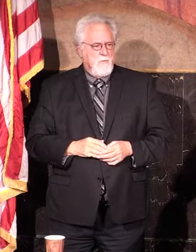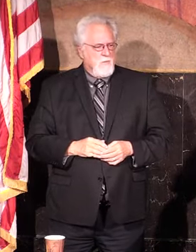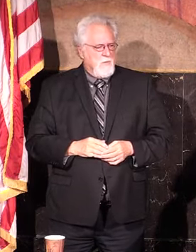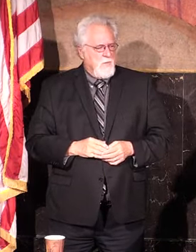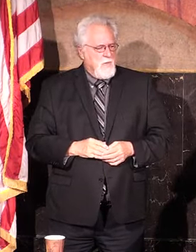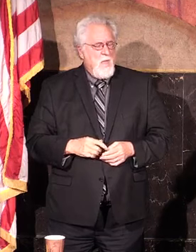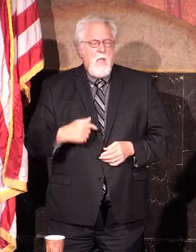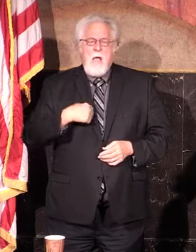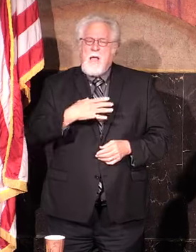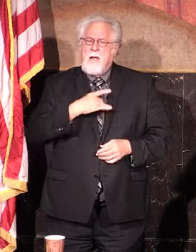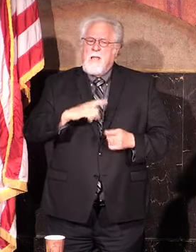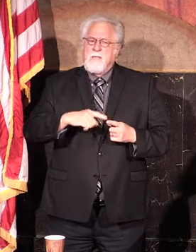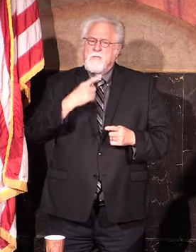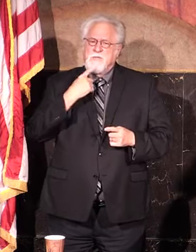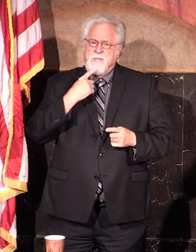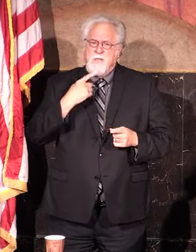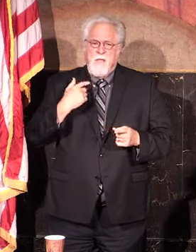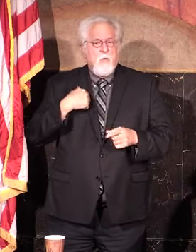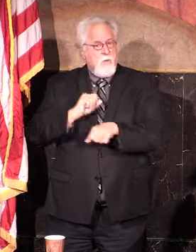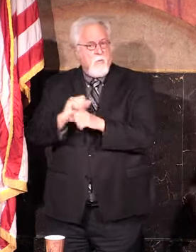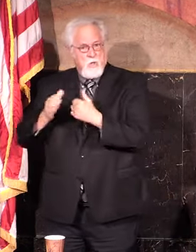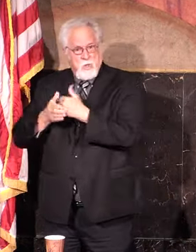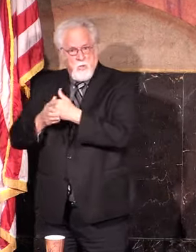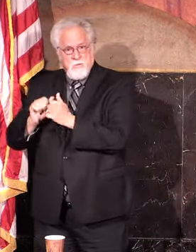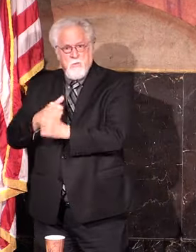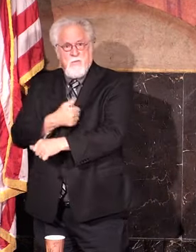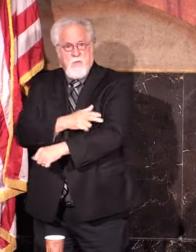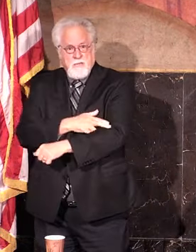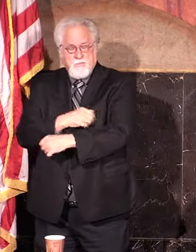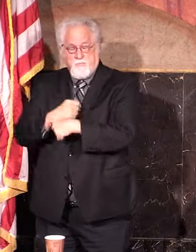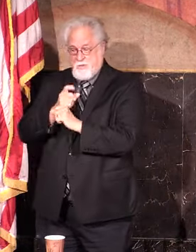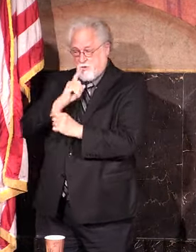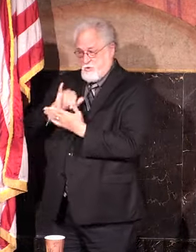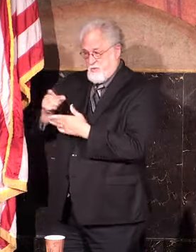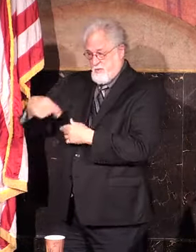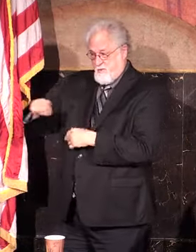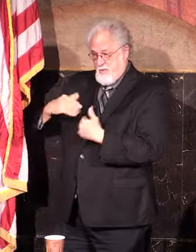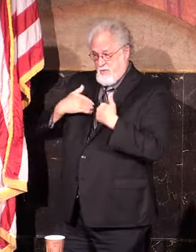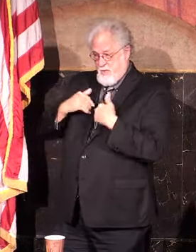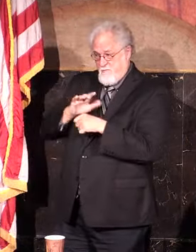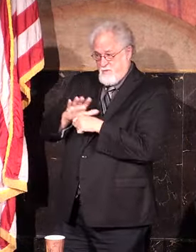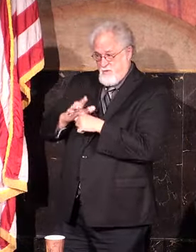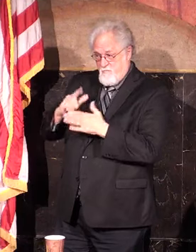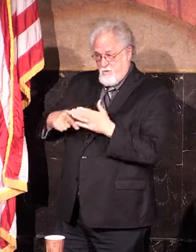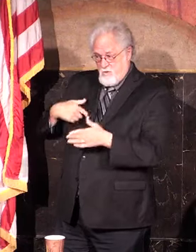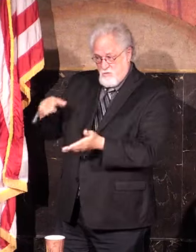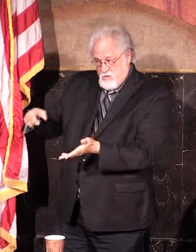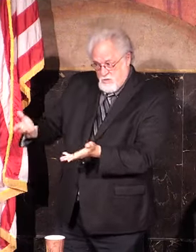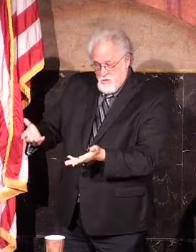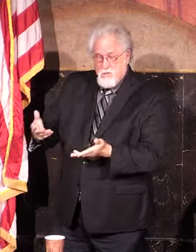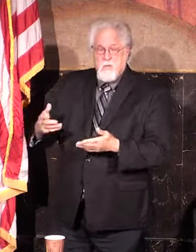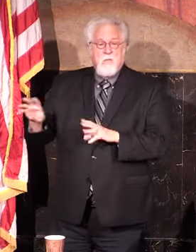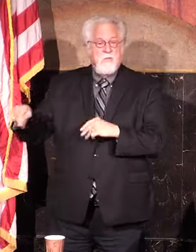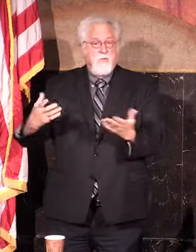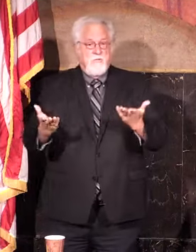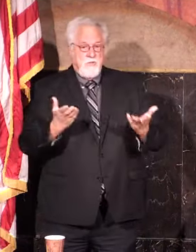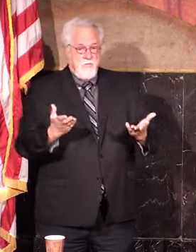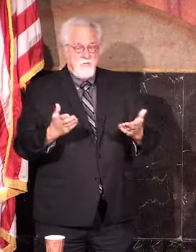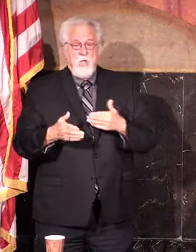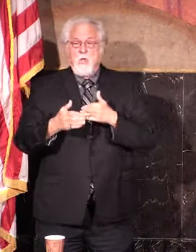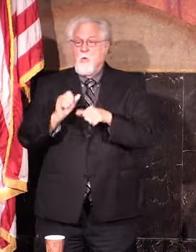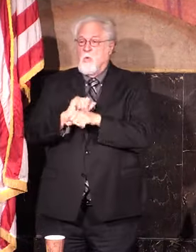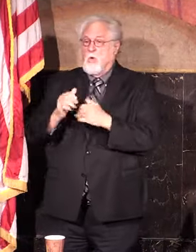What I would like to say, we work very closely with our hospitals to ensure that they have what they need to deliver services. We work very closely